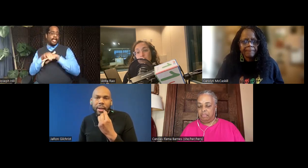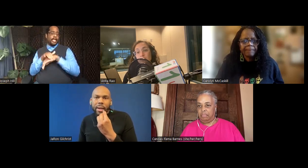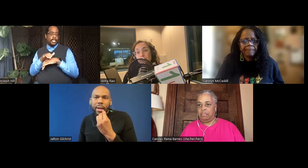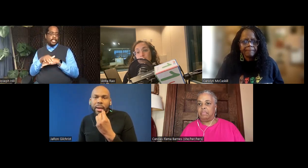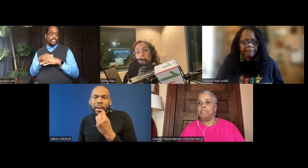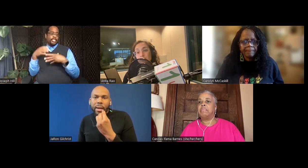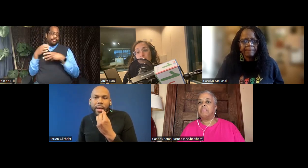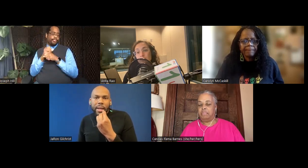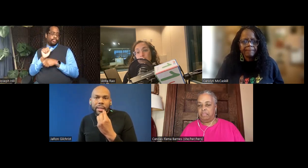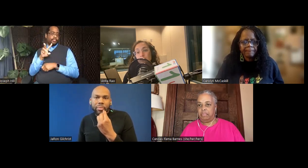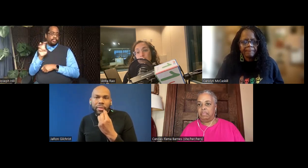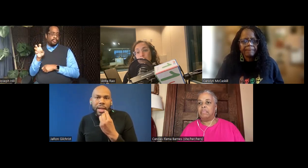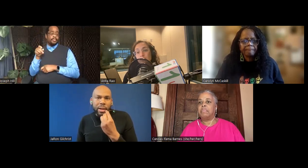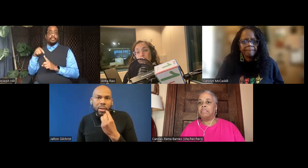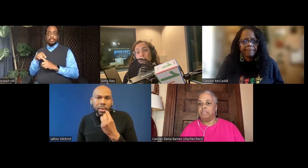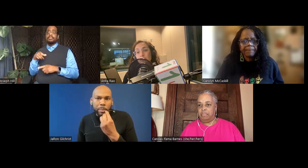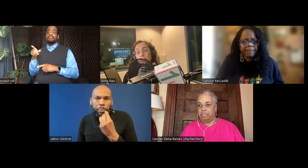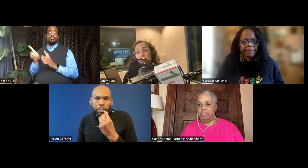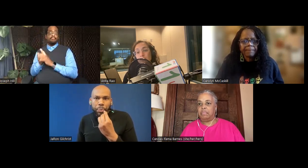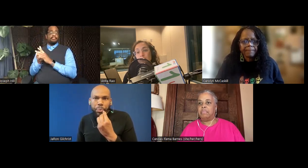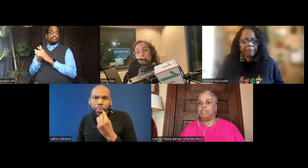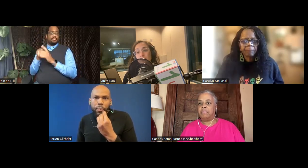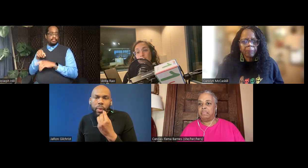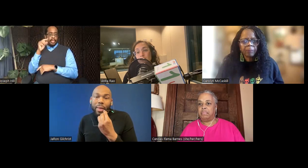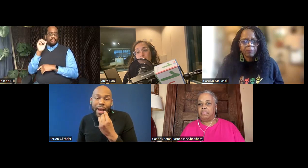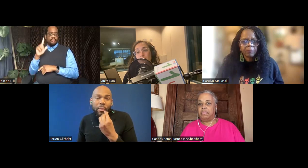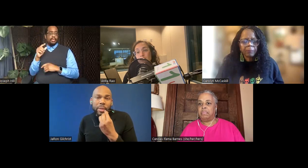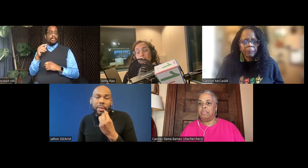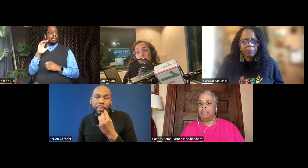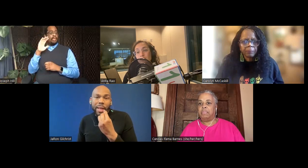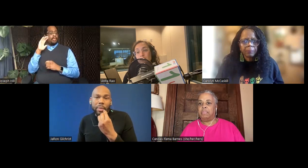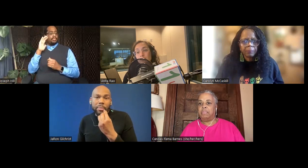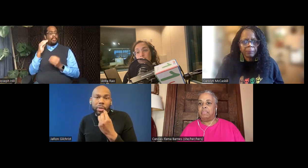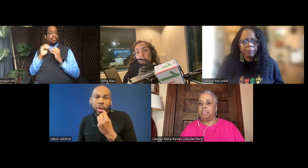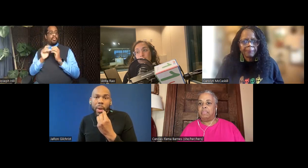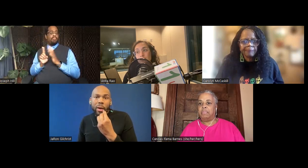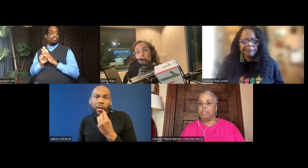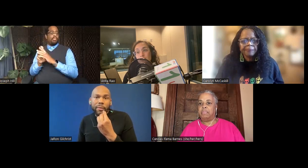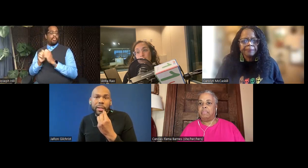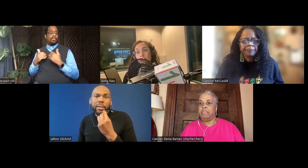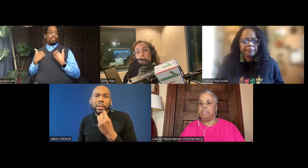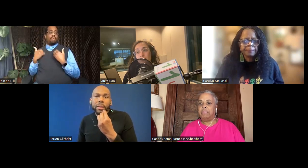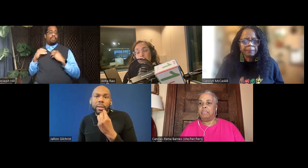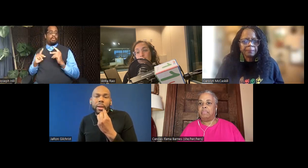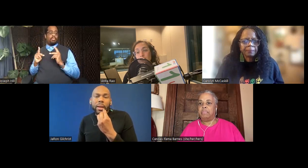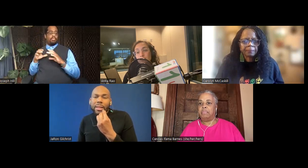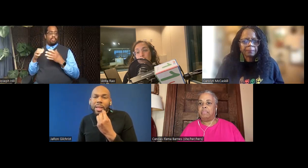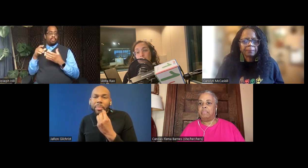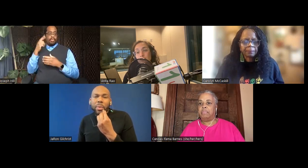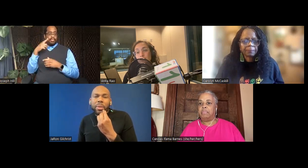AAVE, as it's abbreviated also. That was something that was emerging quite often. And